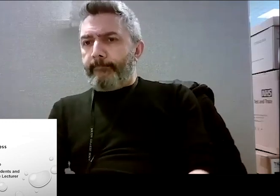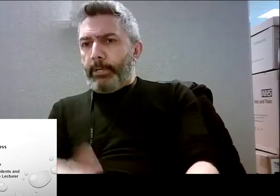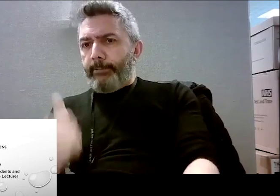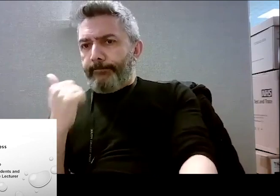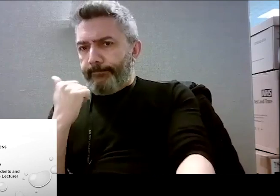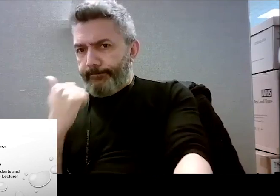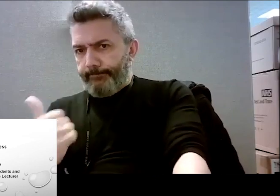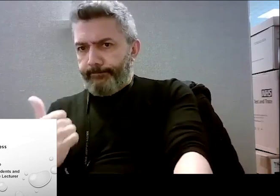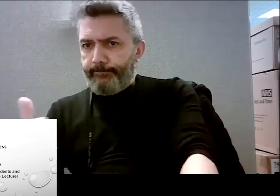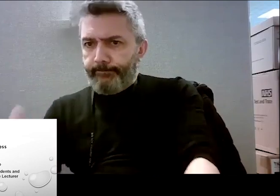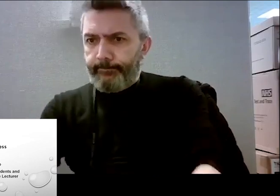well.